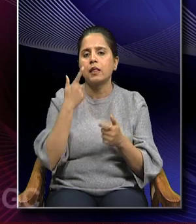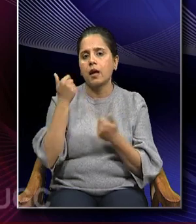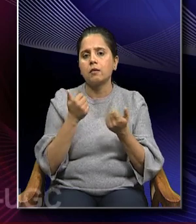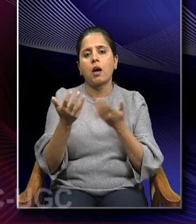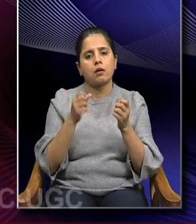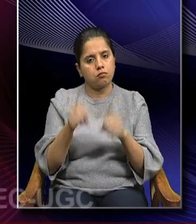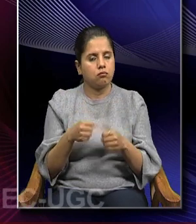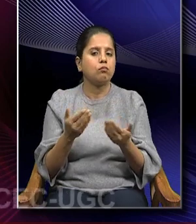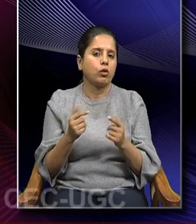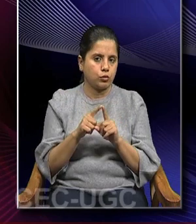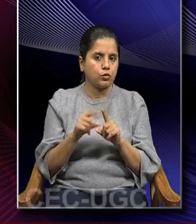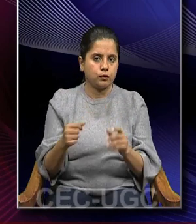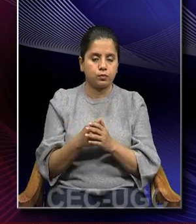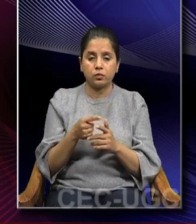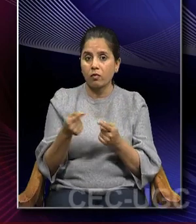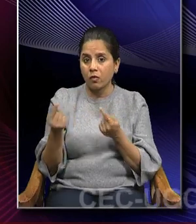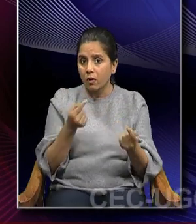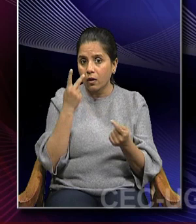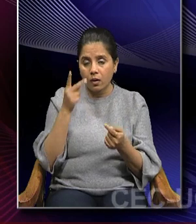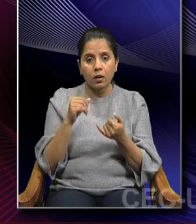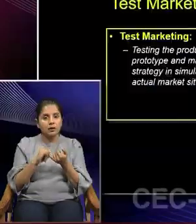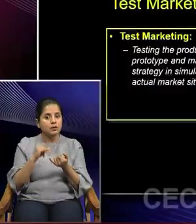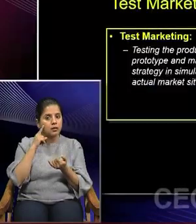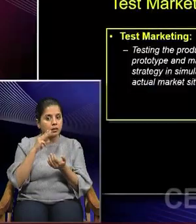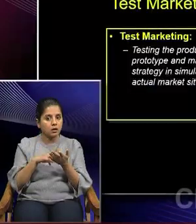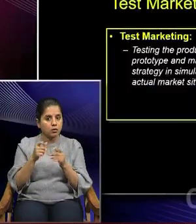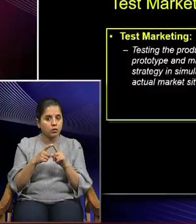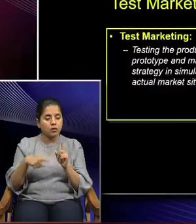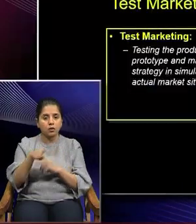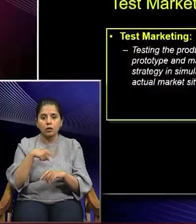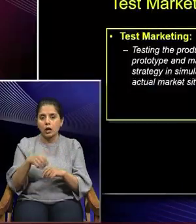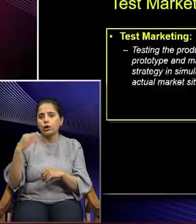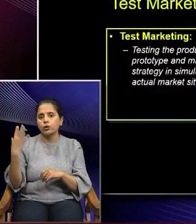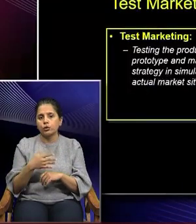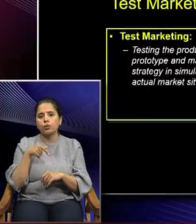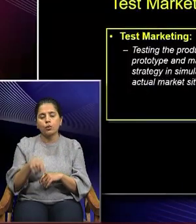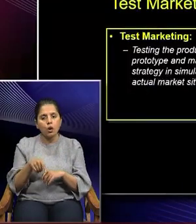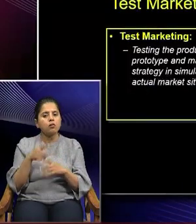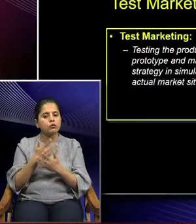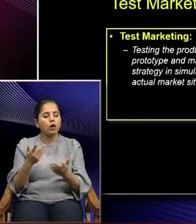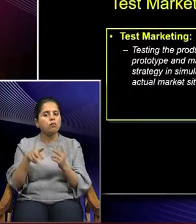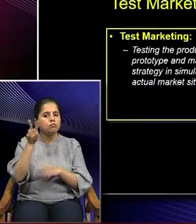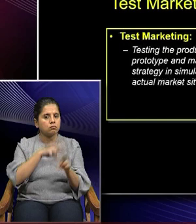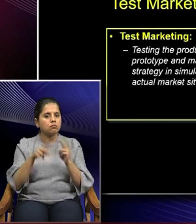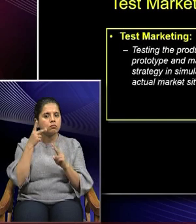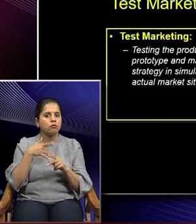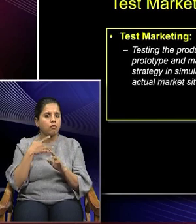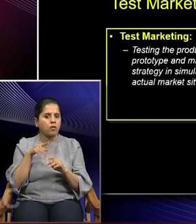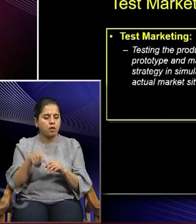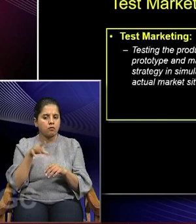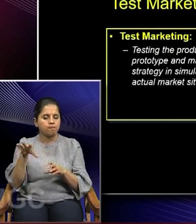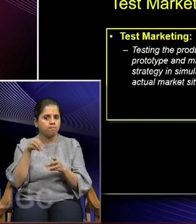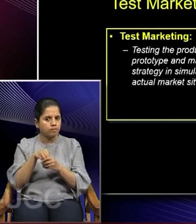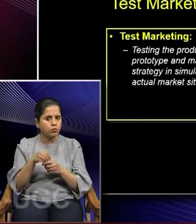done. In simulated test marketing, what we do? We are evaluating a new product in a situation which is contrived